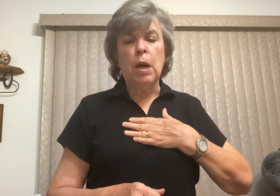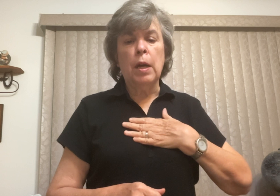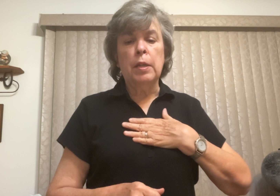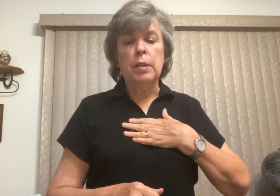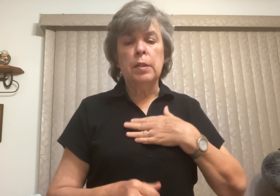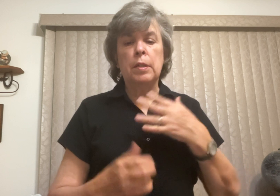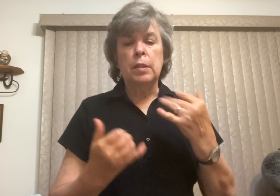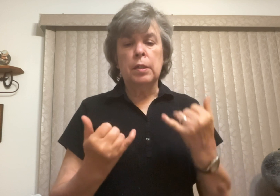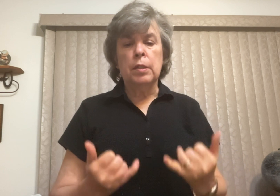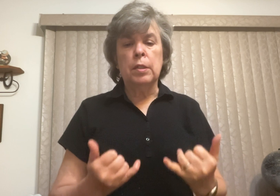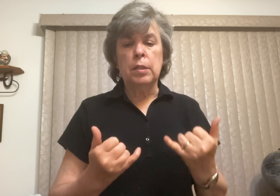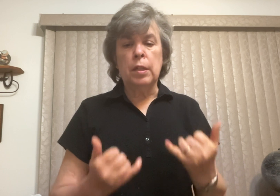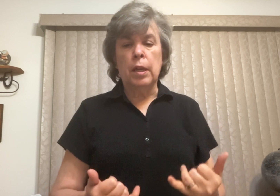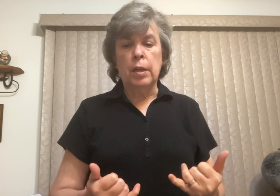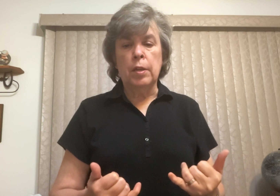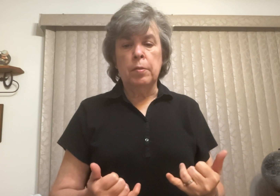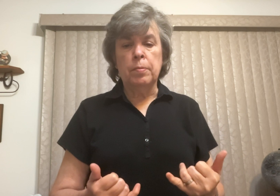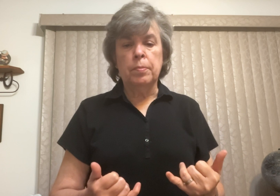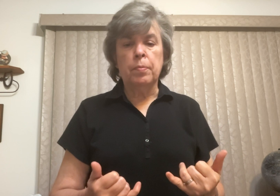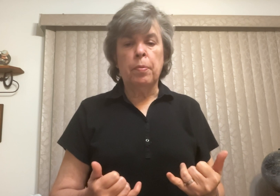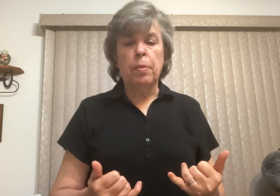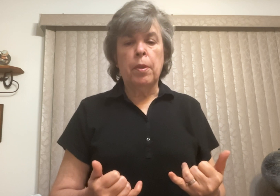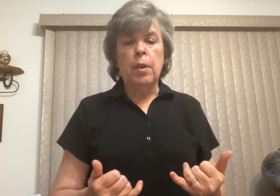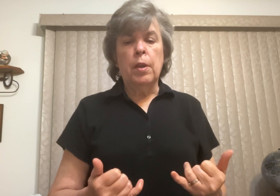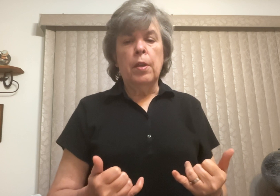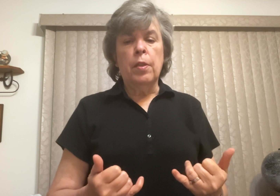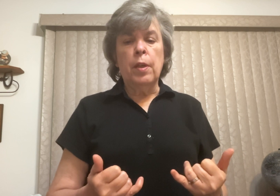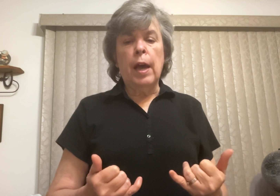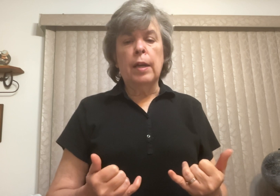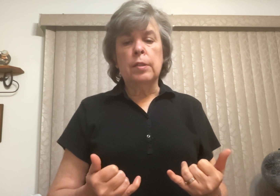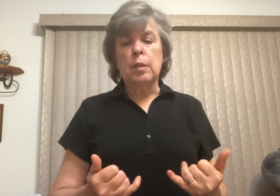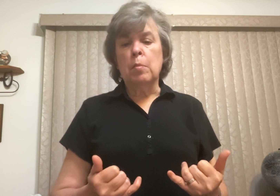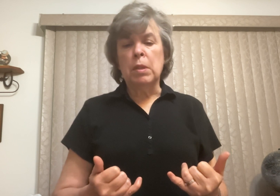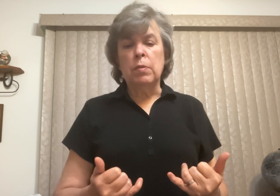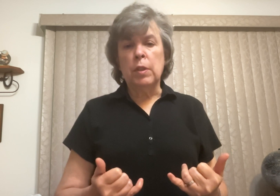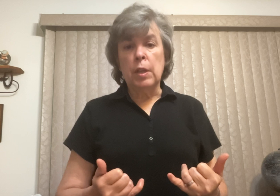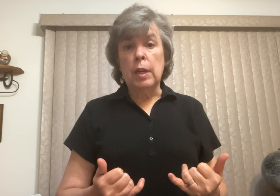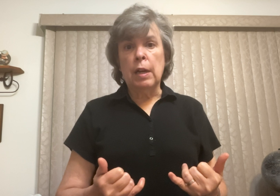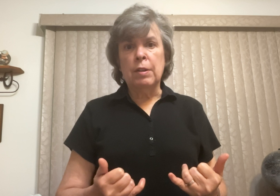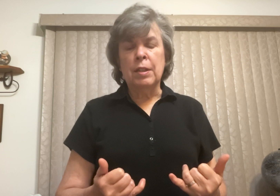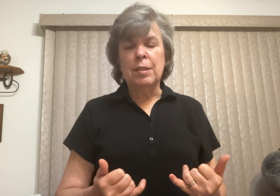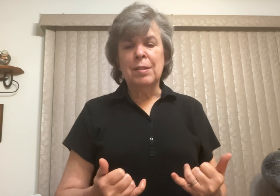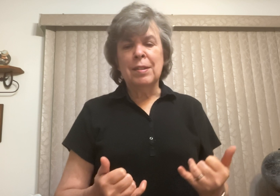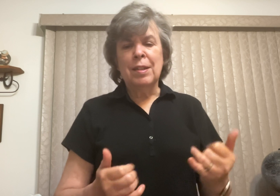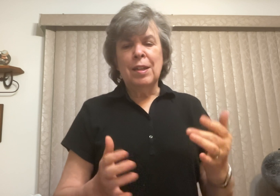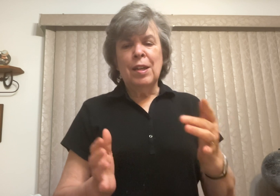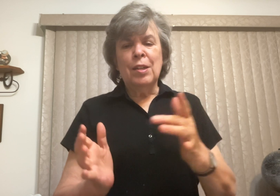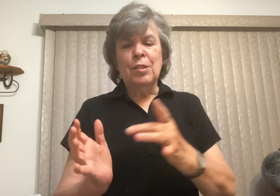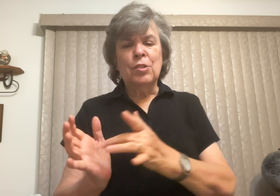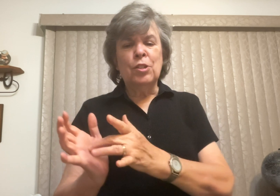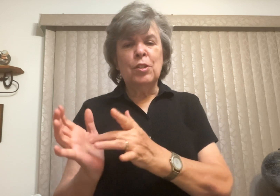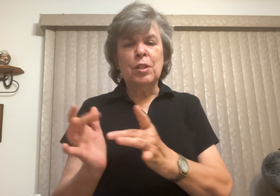mine today. That, I'm leaving that out again.